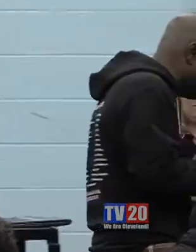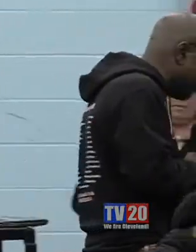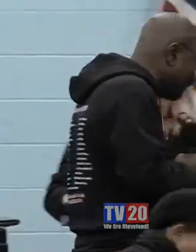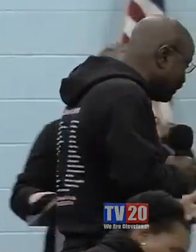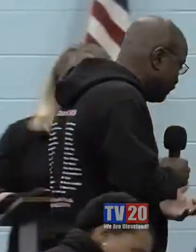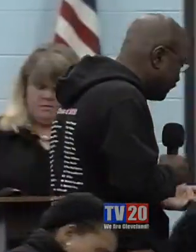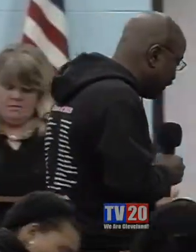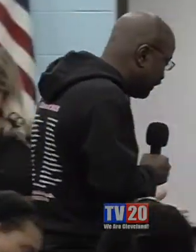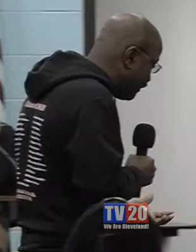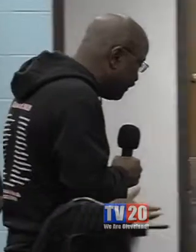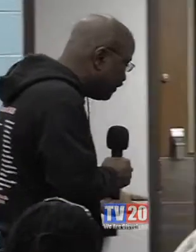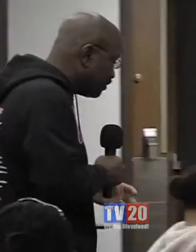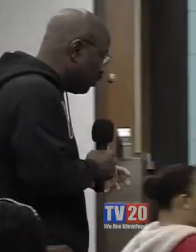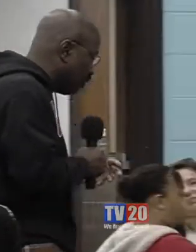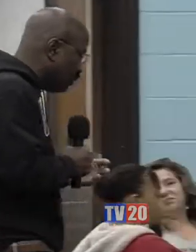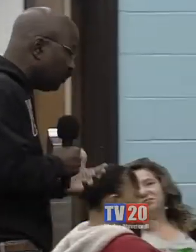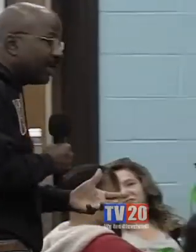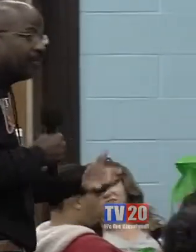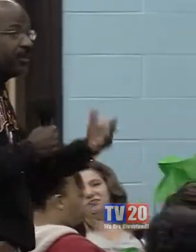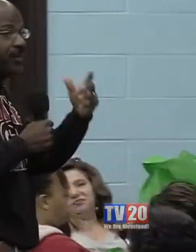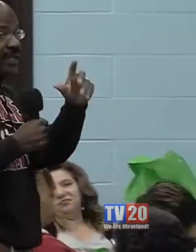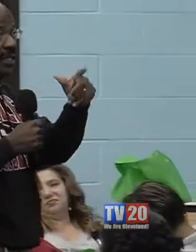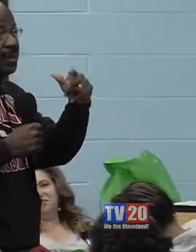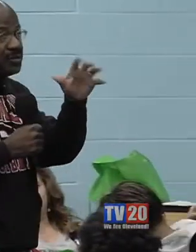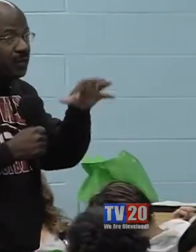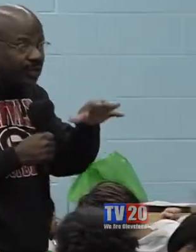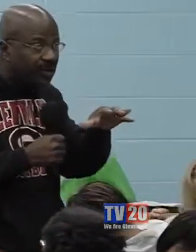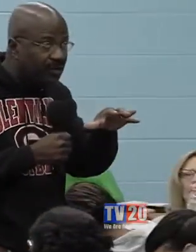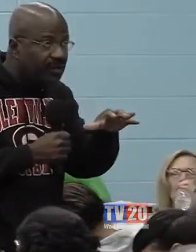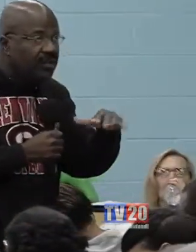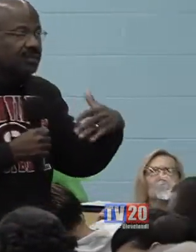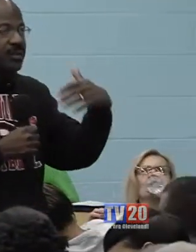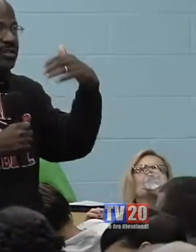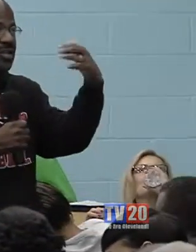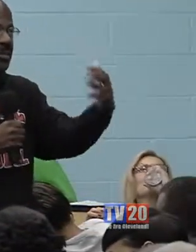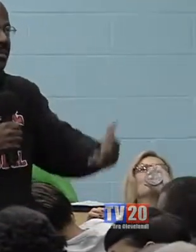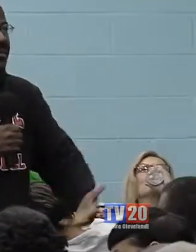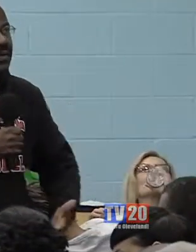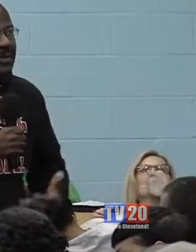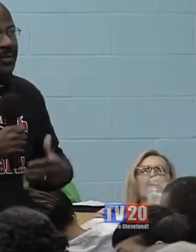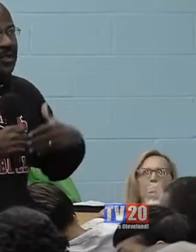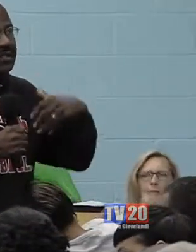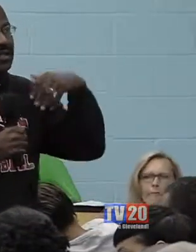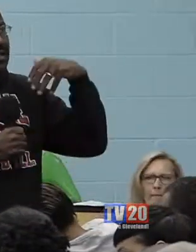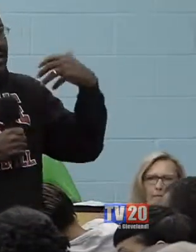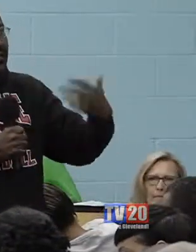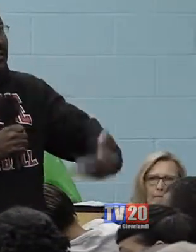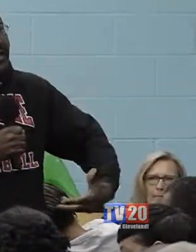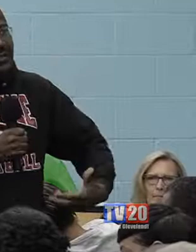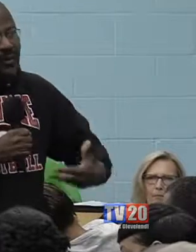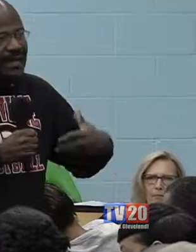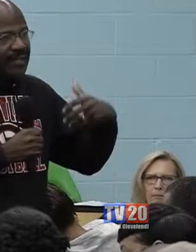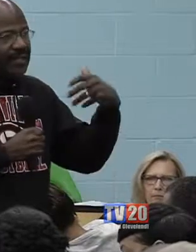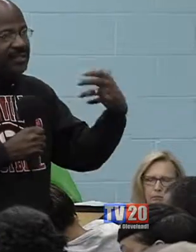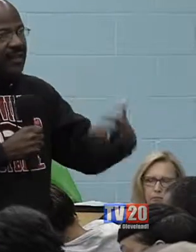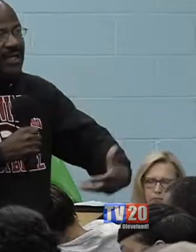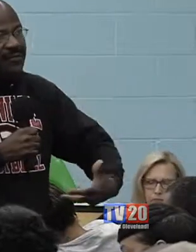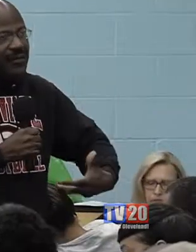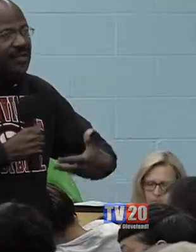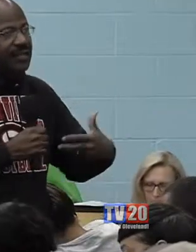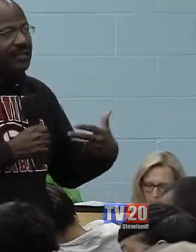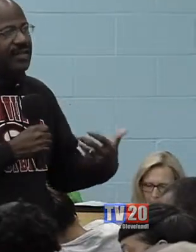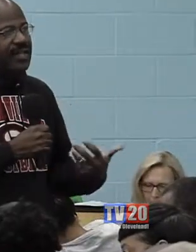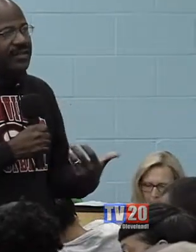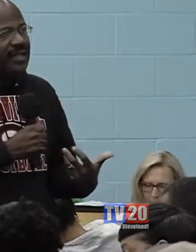special for me to be there. But I'm going to bring that up as well, because we'll talk about bullying, because Governor Mike DeWine and his